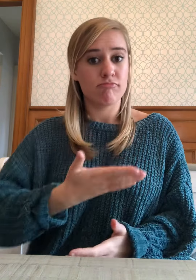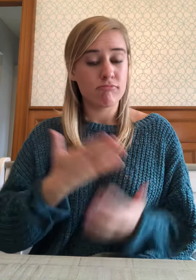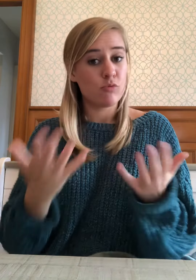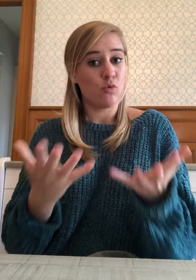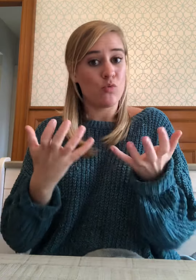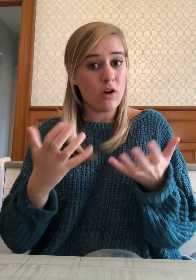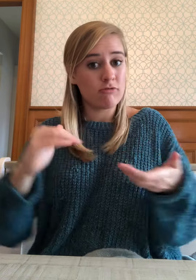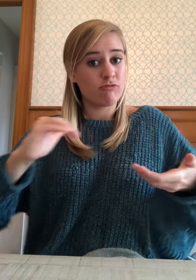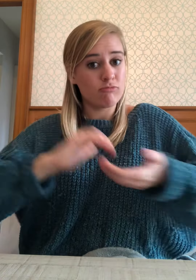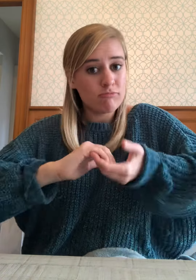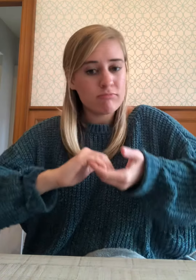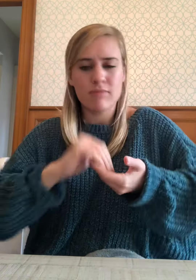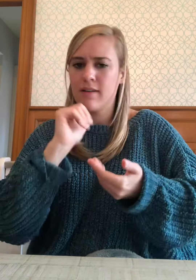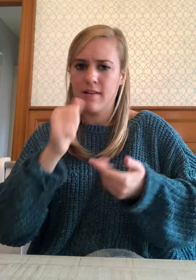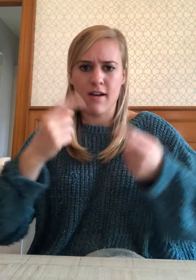not against you.